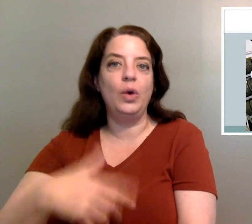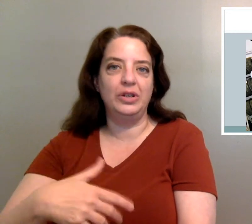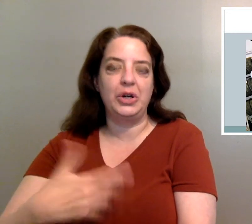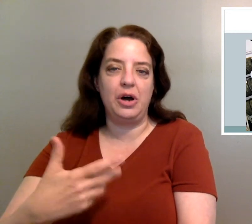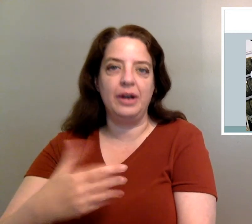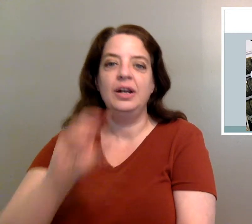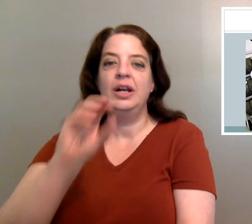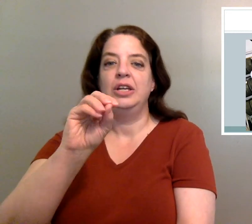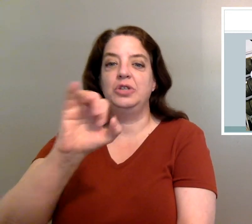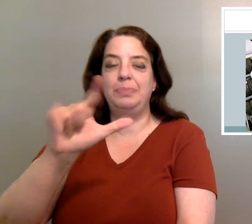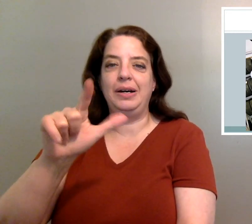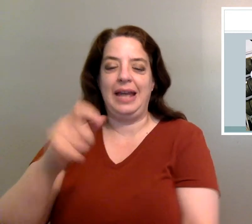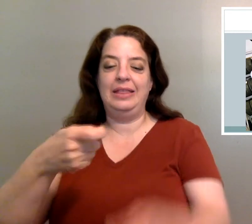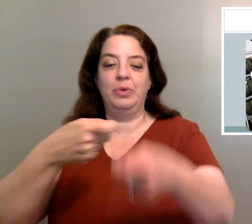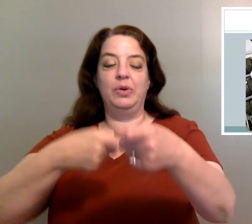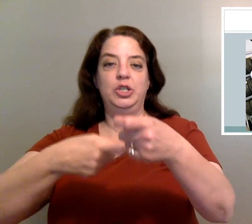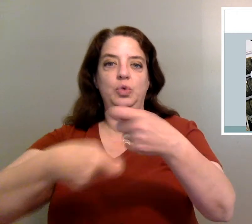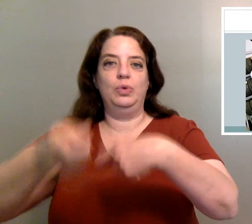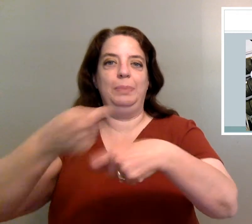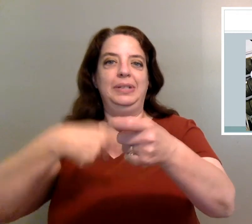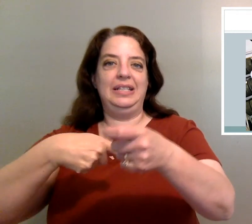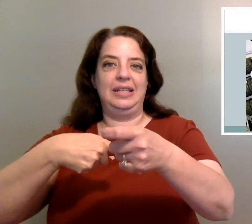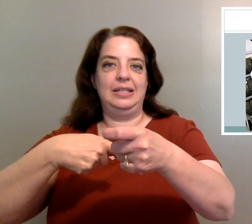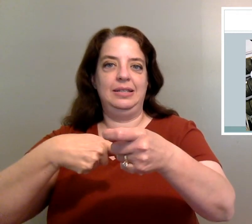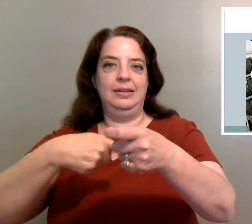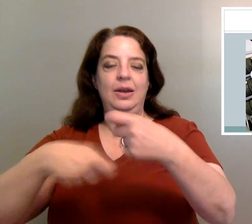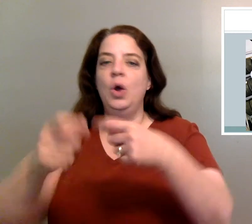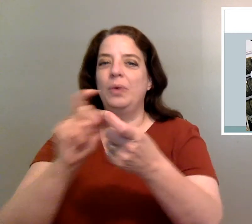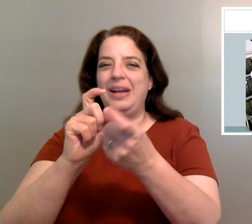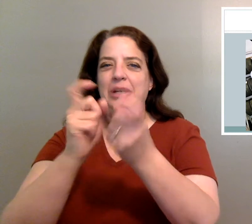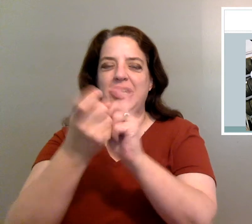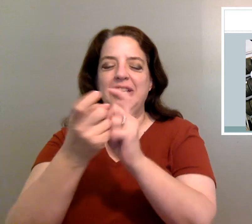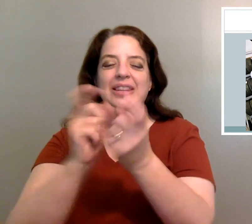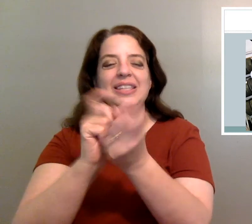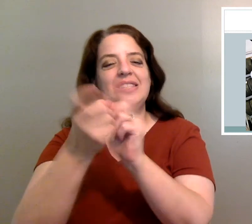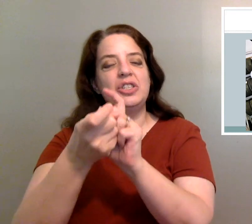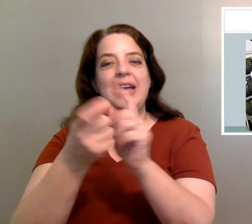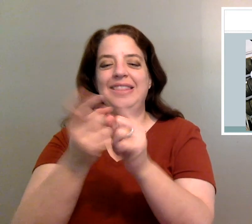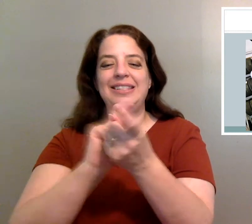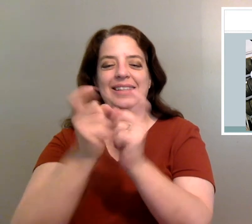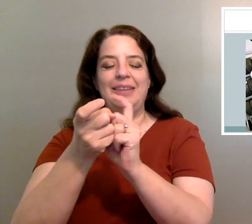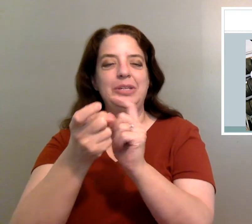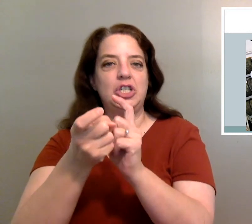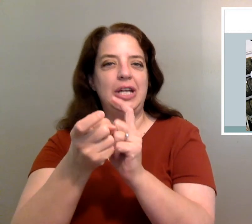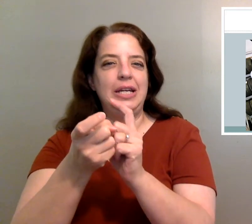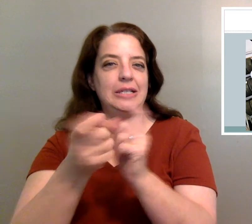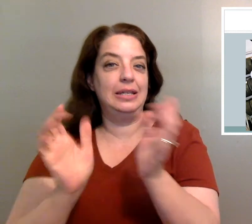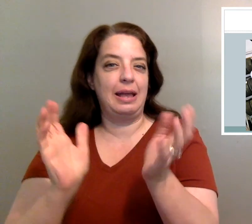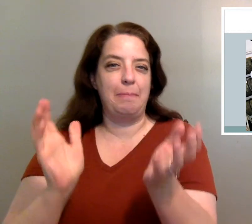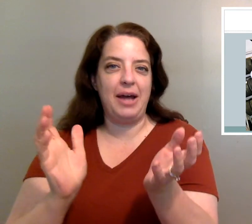in a car, you spell it, and then we're going to replace it. We're not going to change it. This sign means change as in like